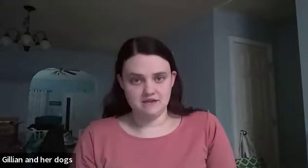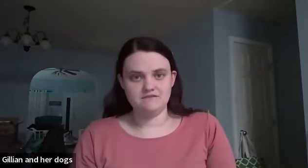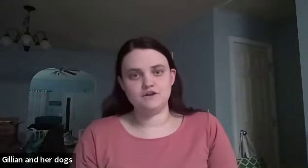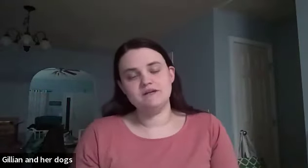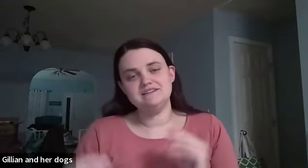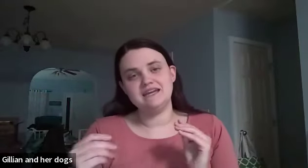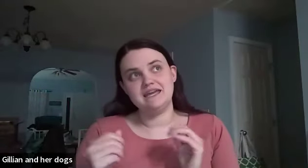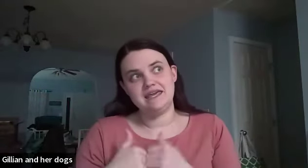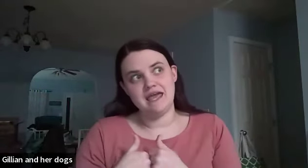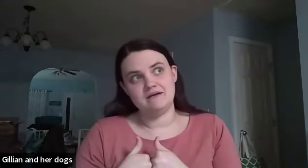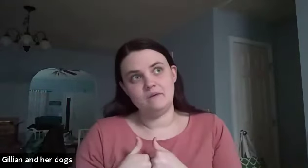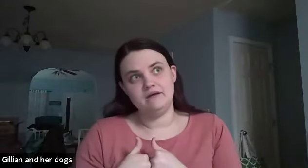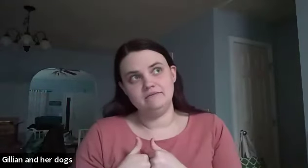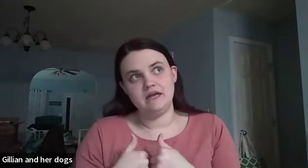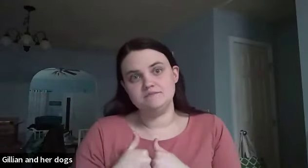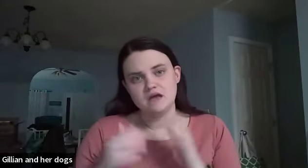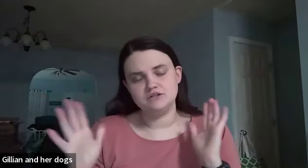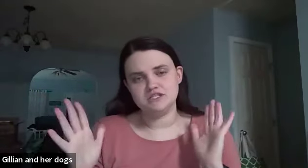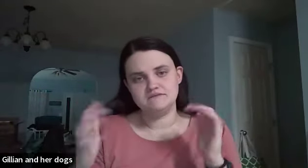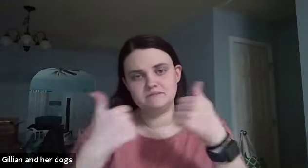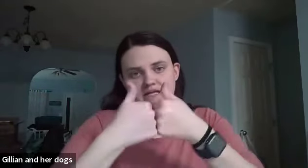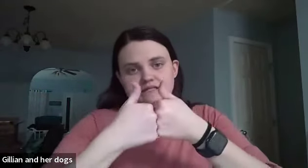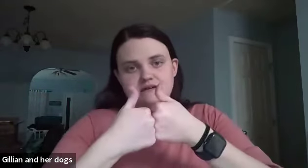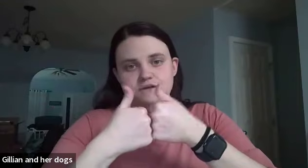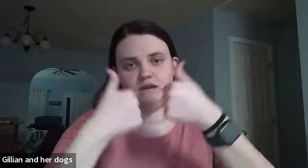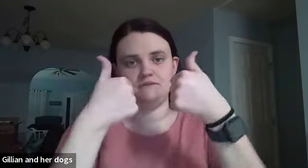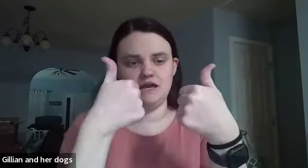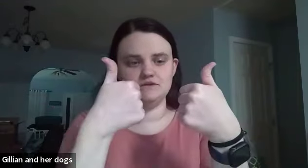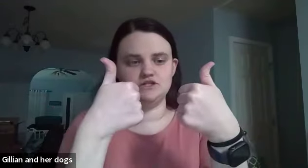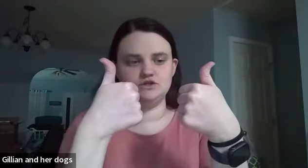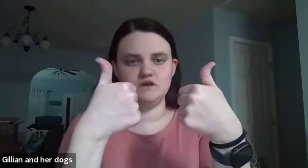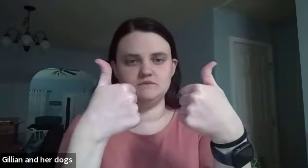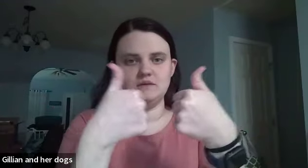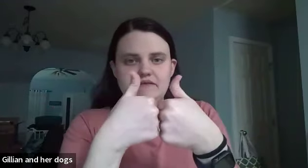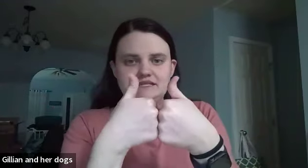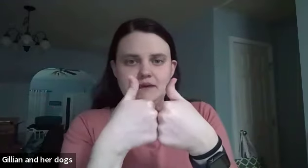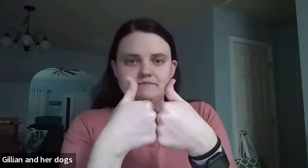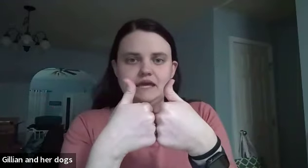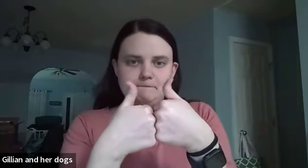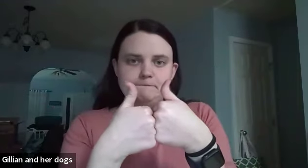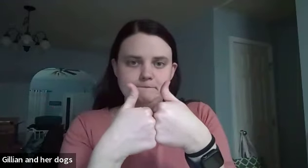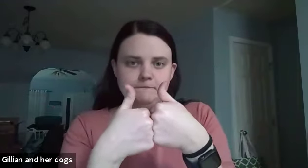Game. If you're going to like a game, well, games, I'll just give the basic sign for game. Game is two thumbs up and they tap. Game.